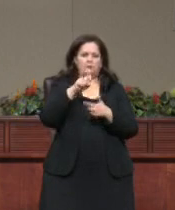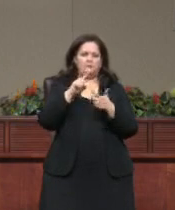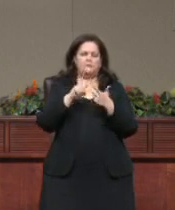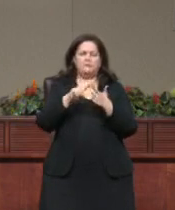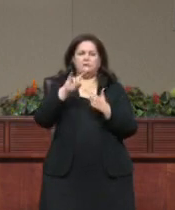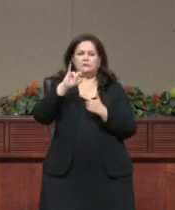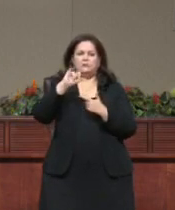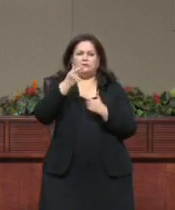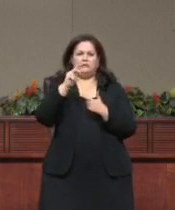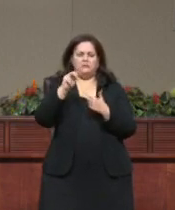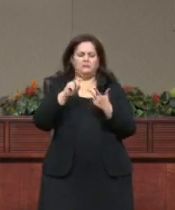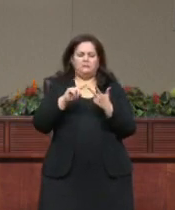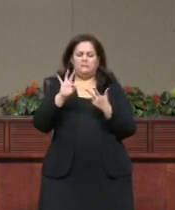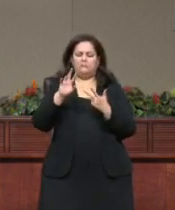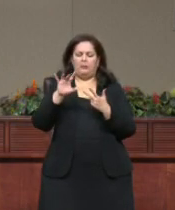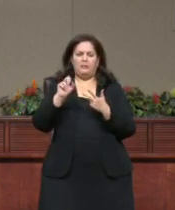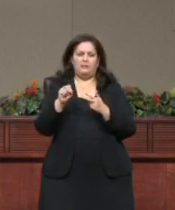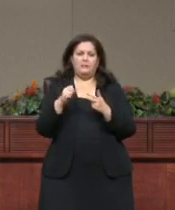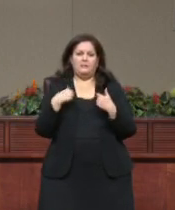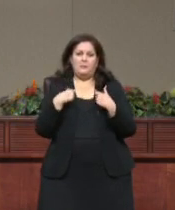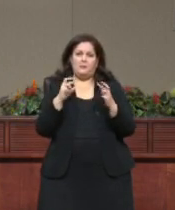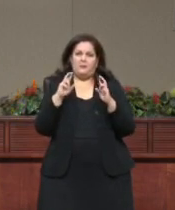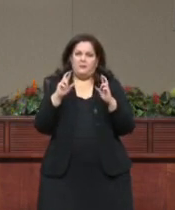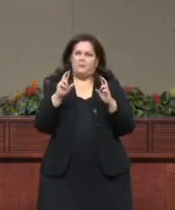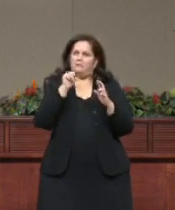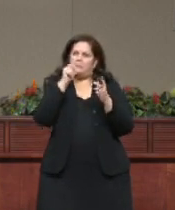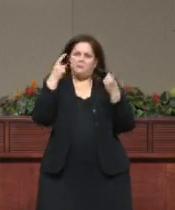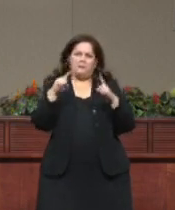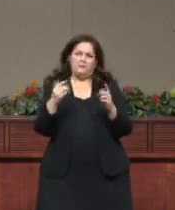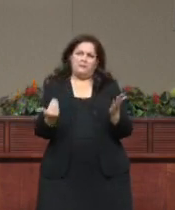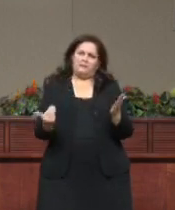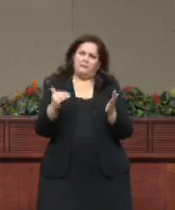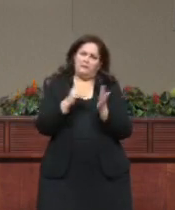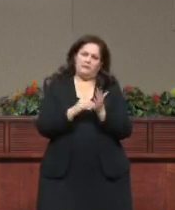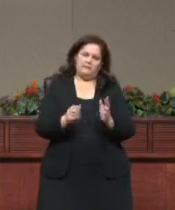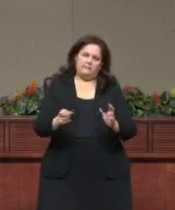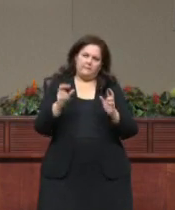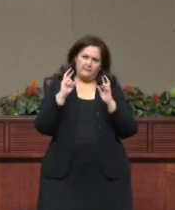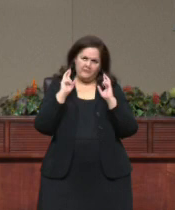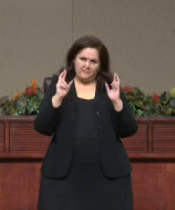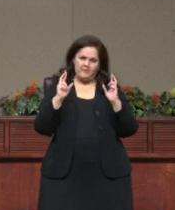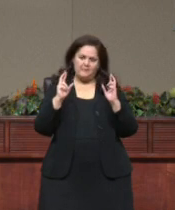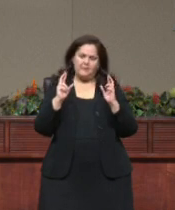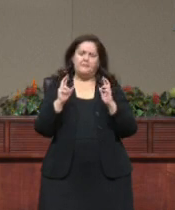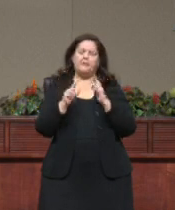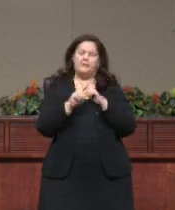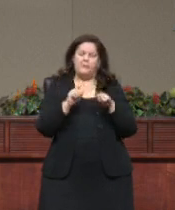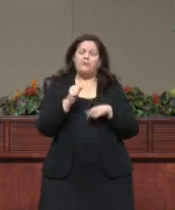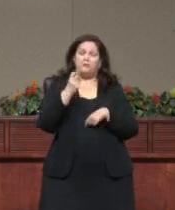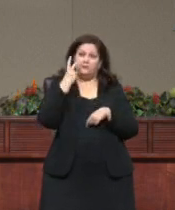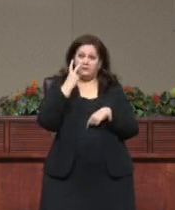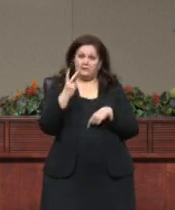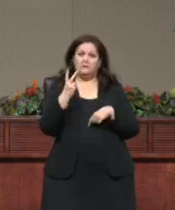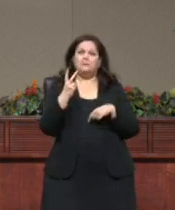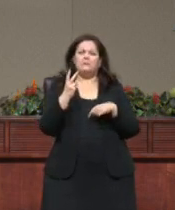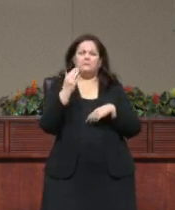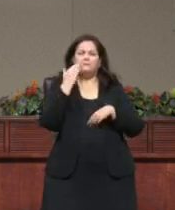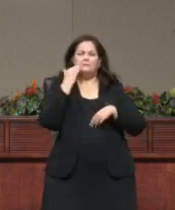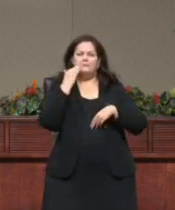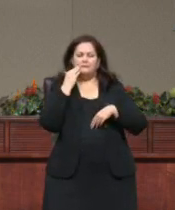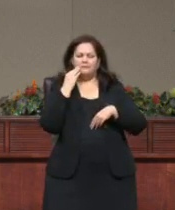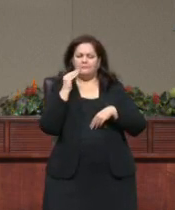We certainly hope we don't live through that experience again, but we are seeing in the tropics here